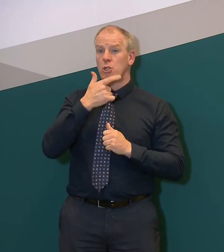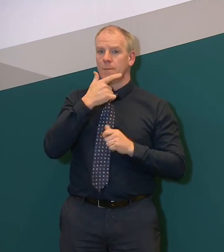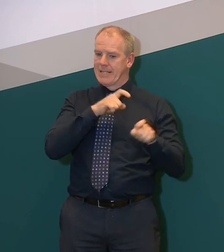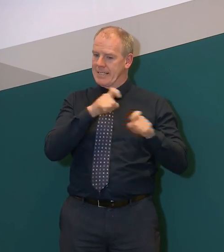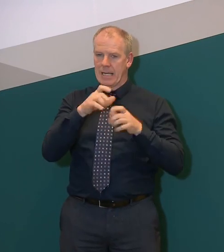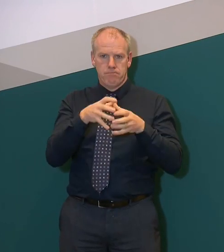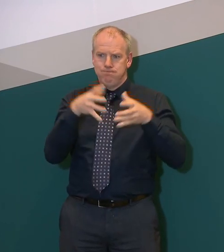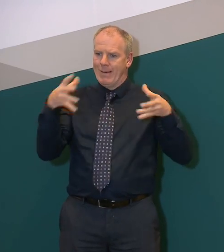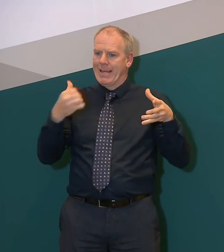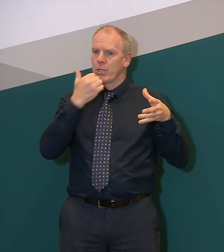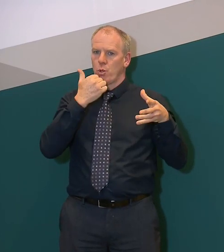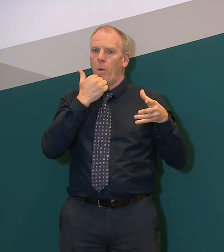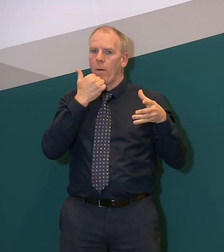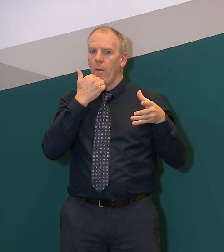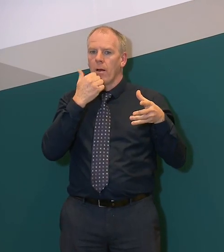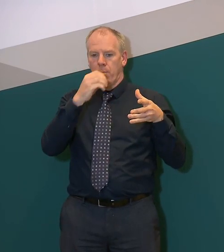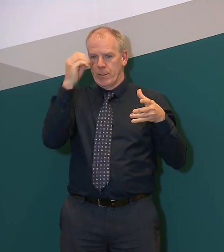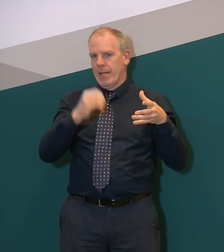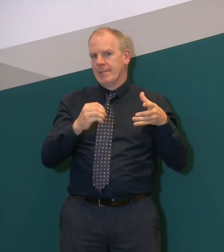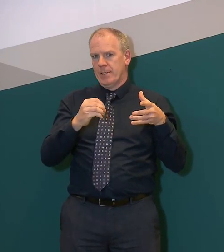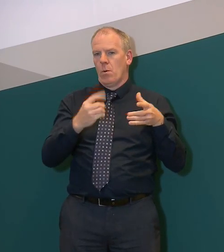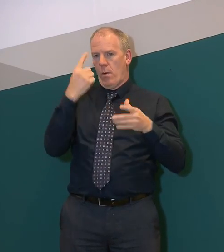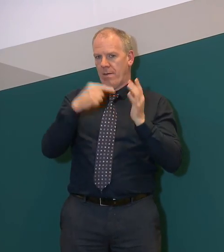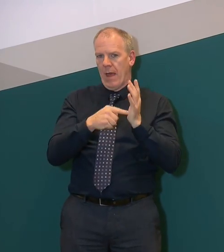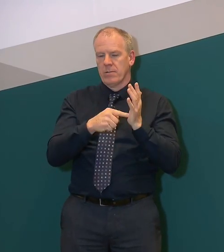highest portion of the total number of cases at